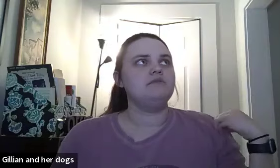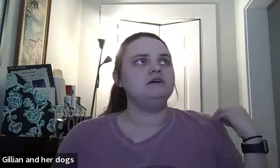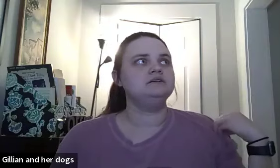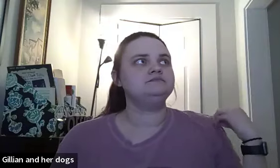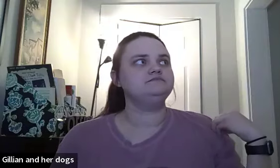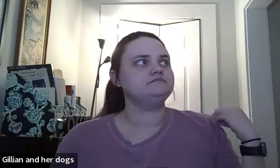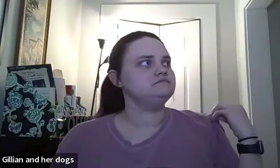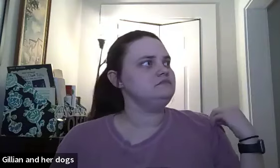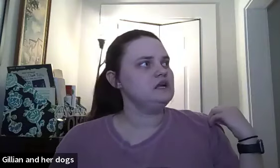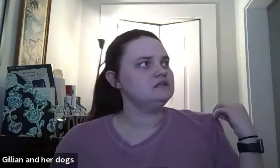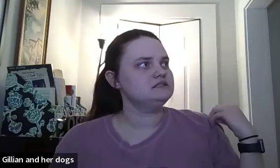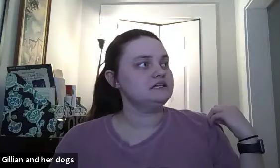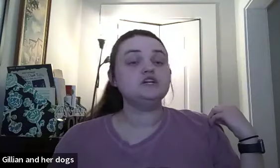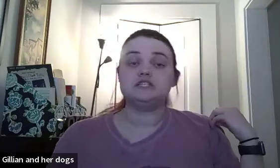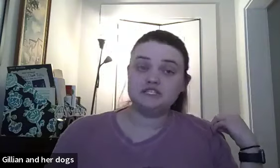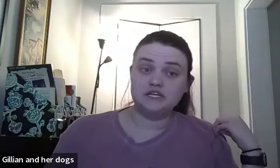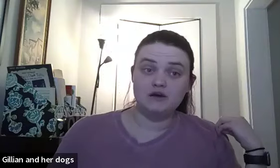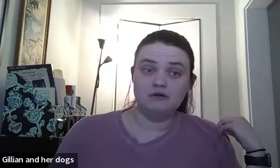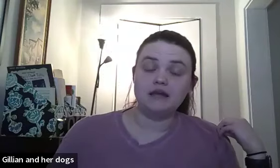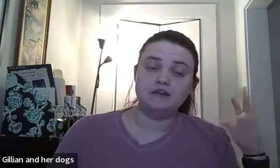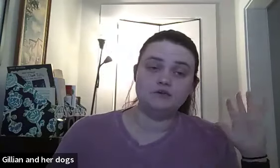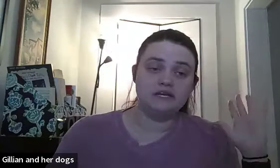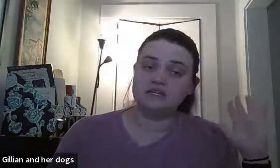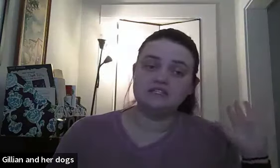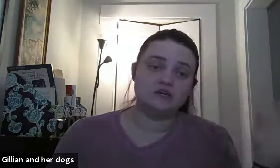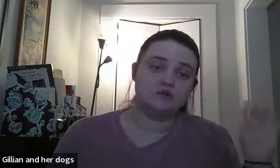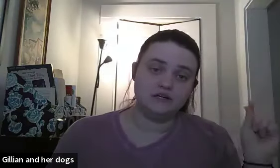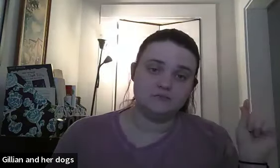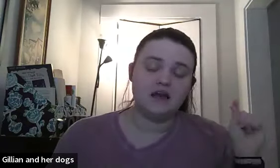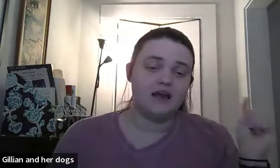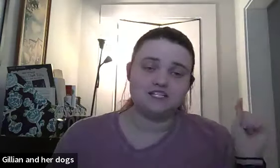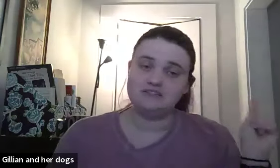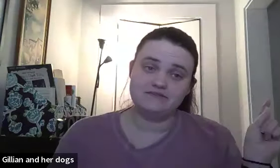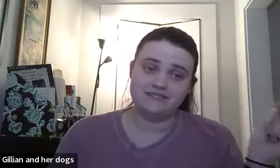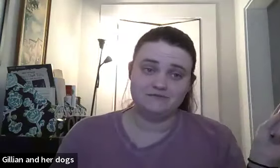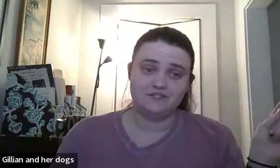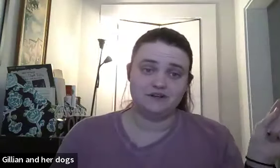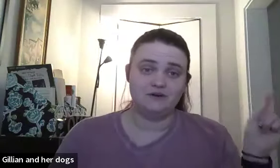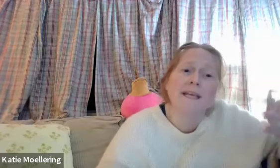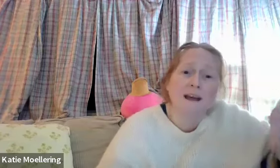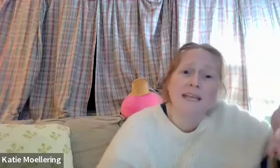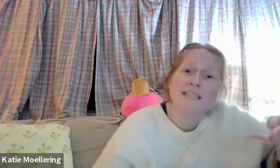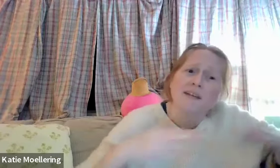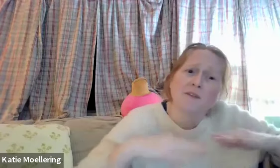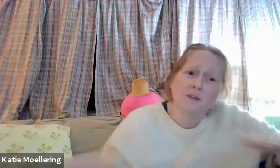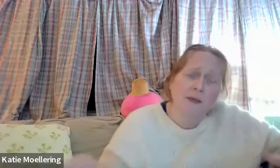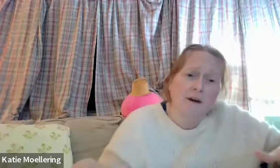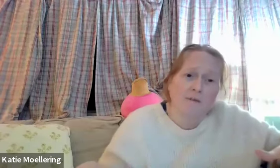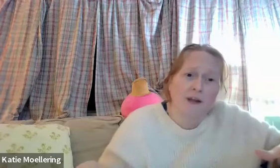Um, let's see. Snow. I know we get it so little, but I just love the sign for Oh, and snow. like ice, like on the ground, not